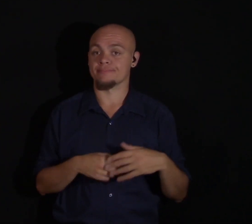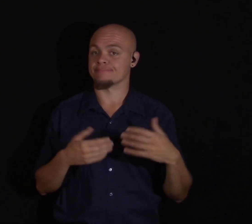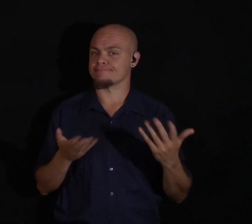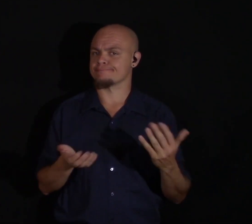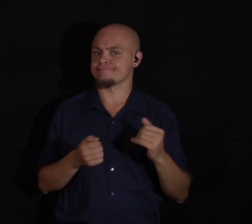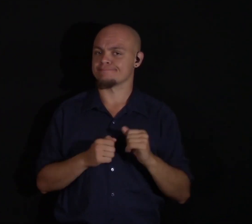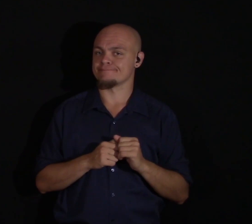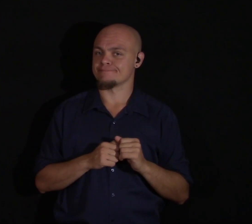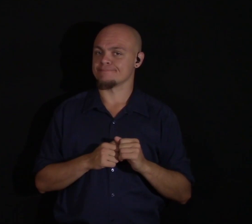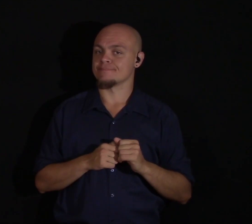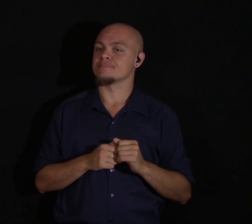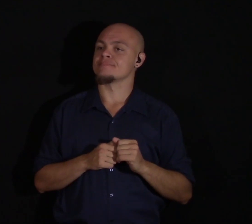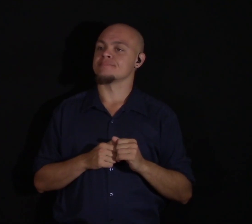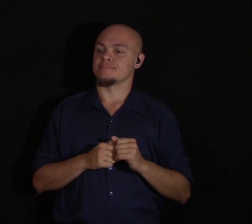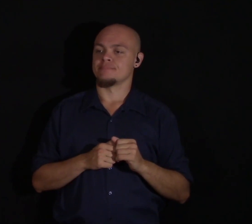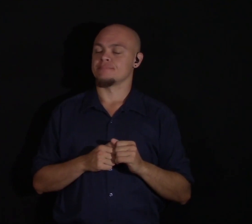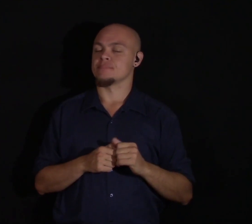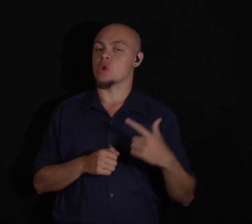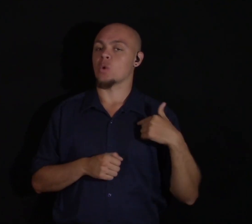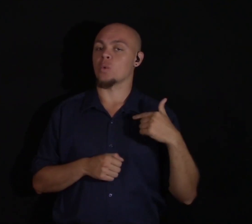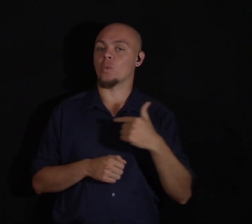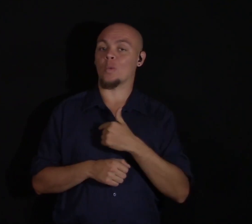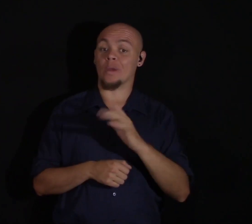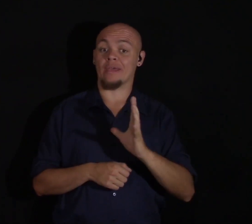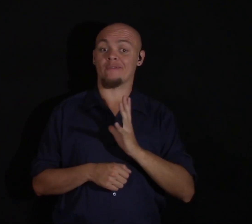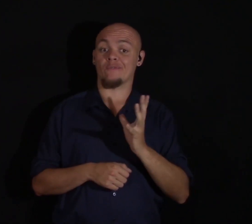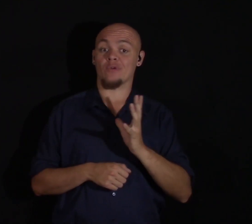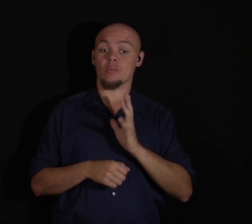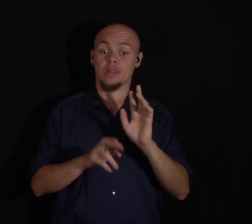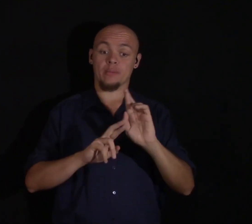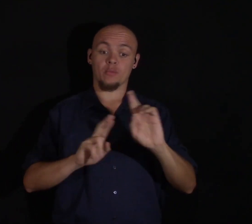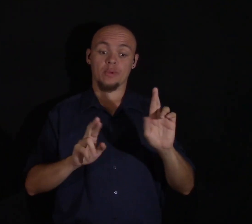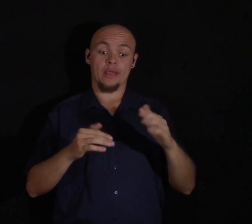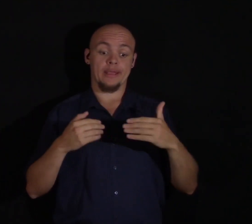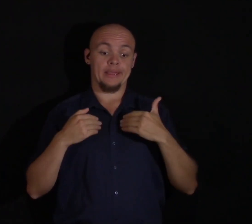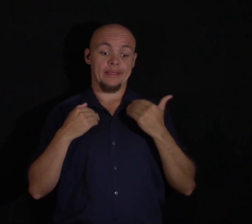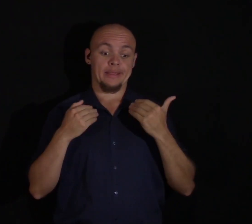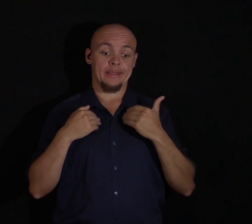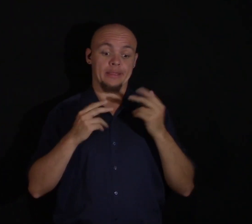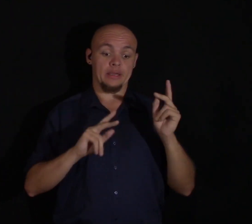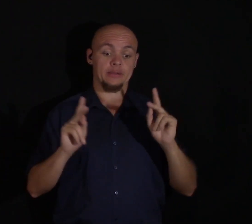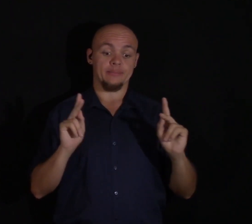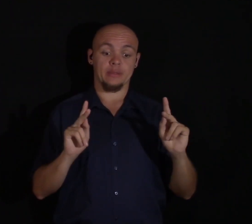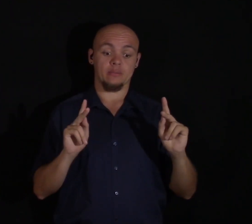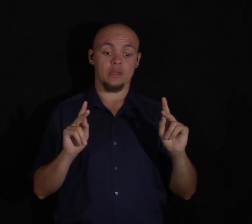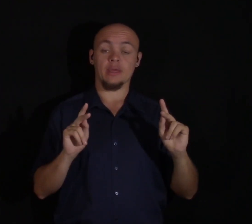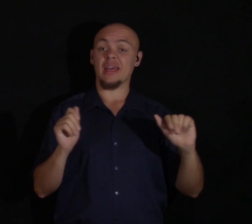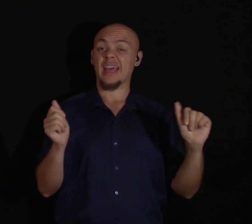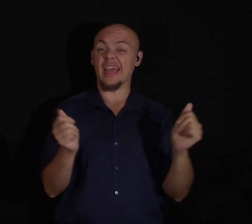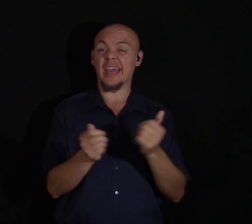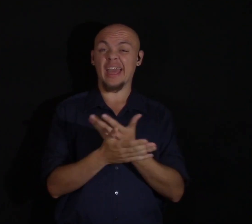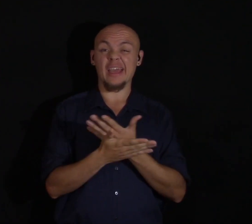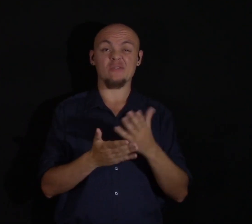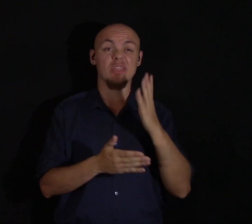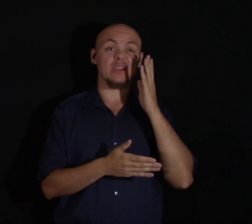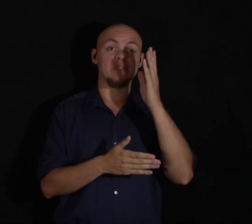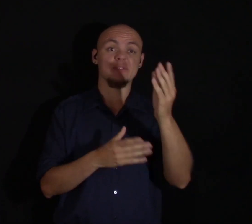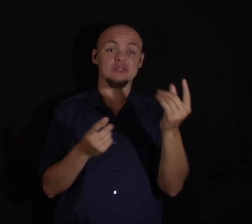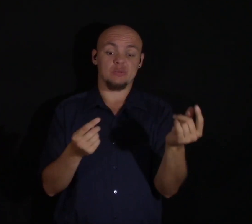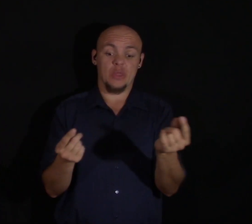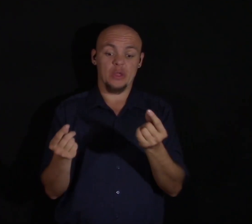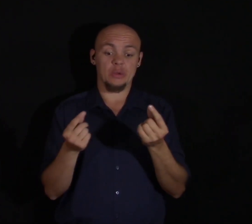Why is it that we formally prepare our youth for practically everything they'll do in their